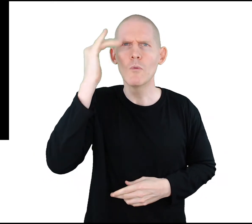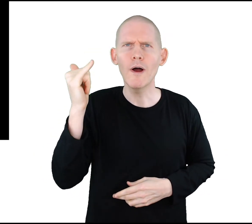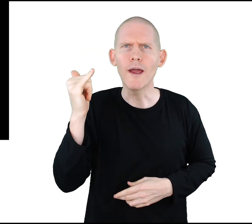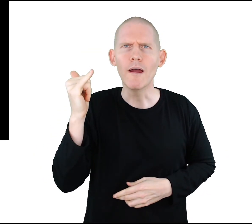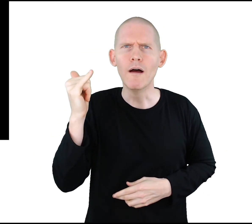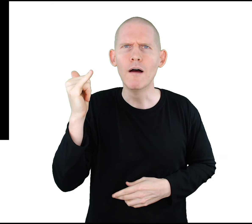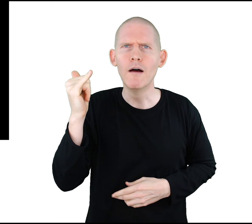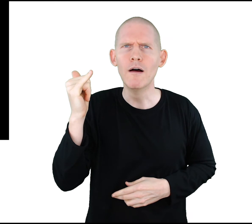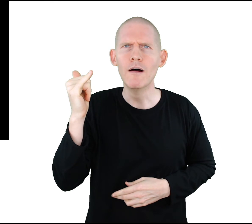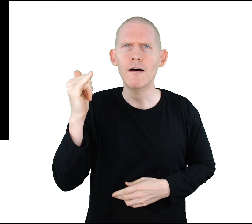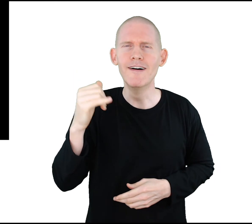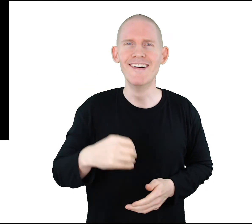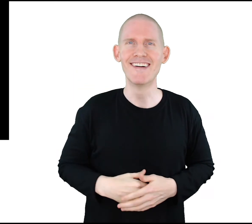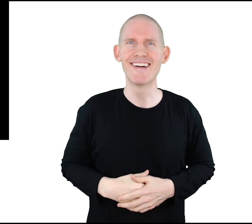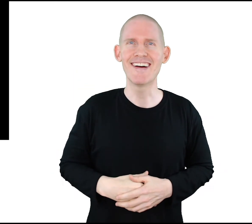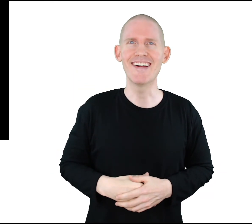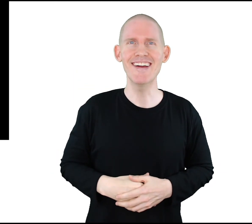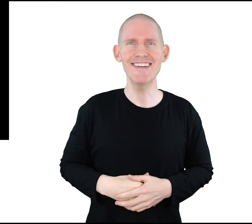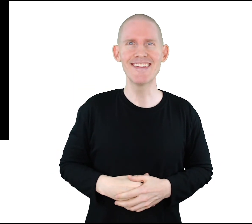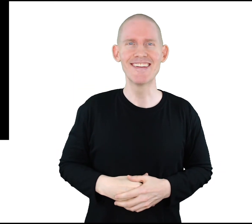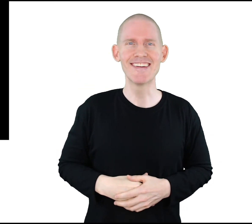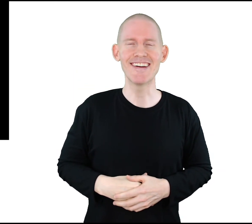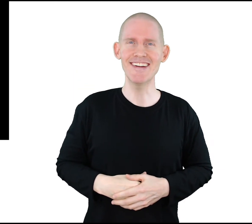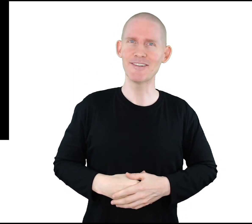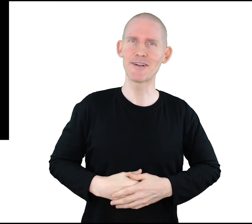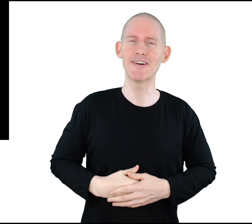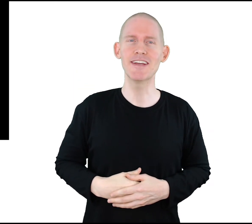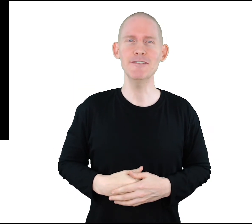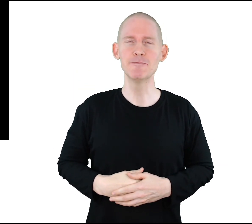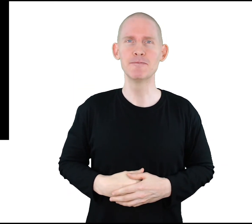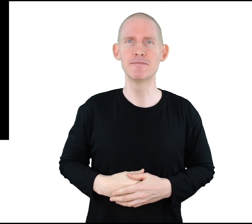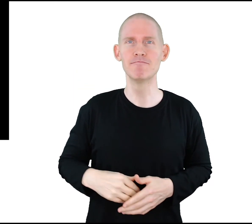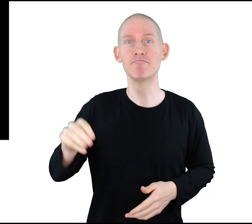Why? All right. All right, here we go again.